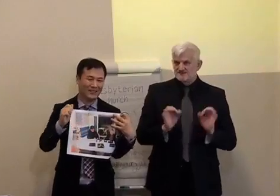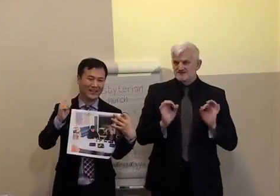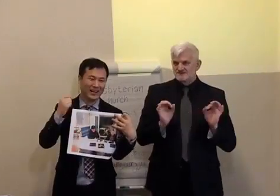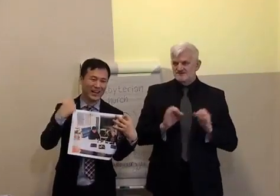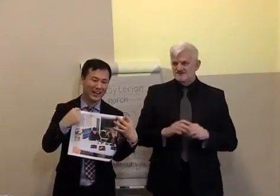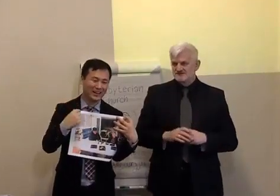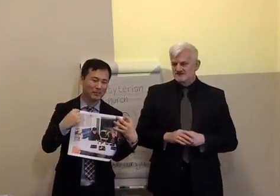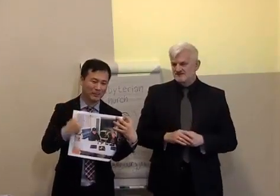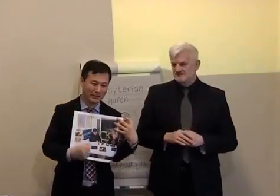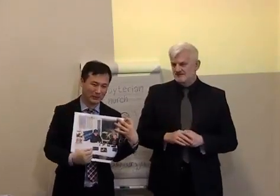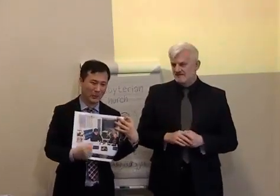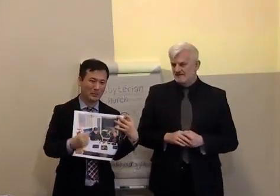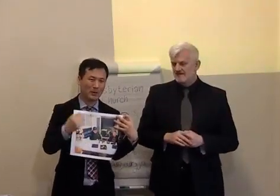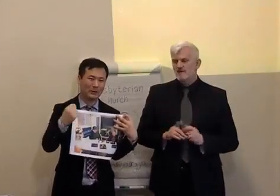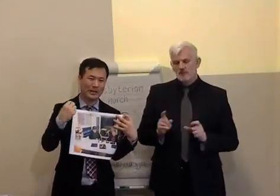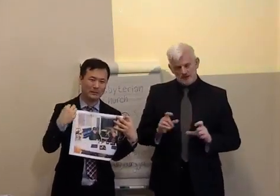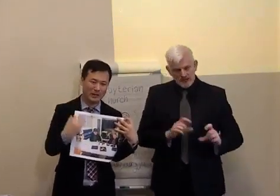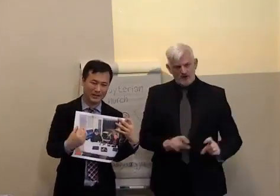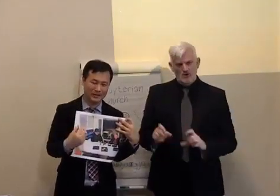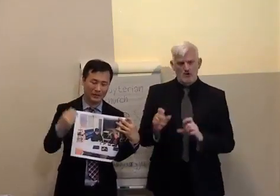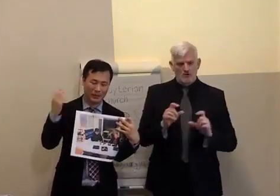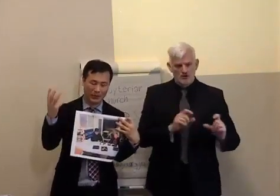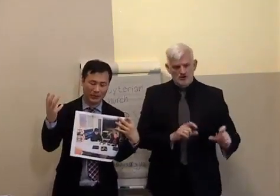But I pressed on because I believed, Lord,